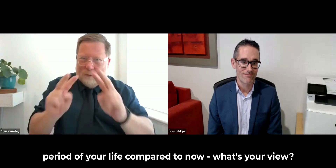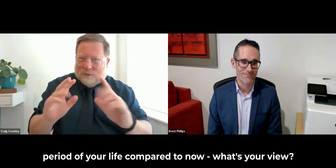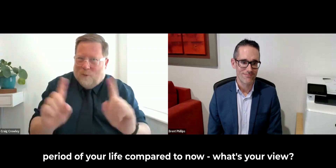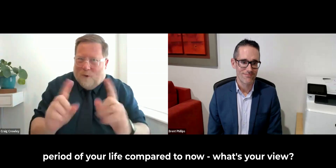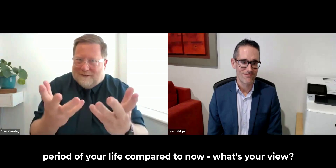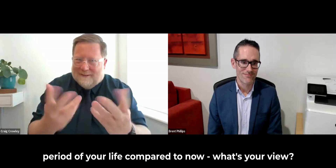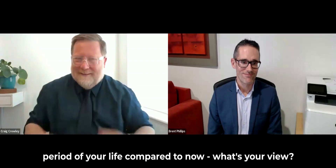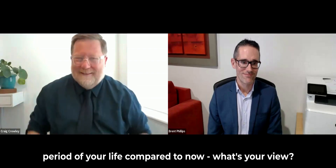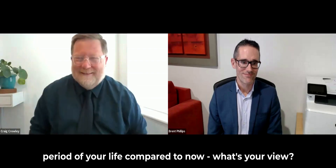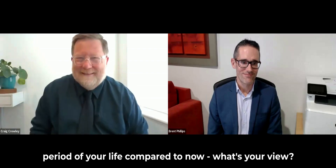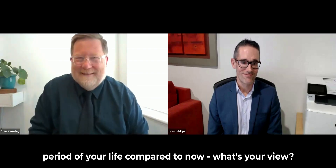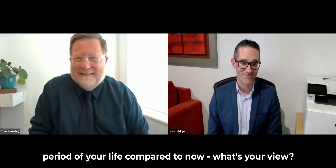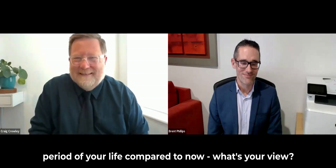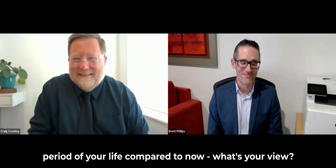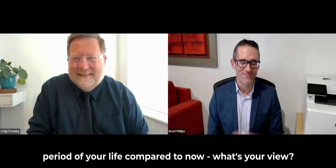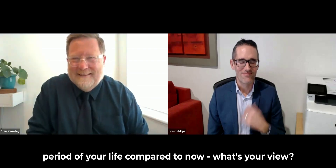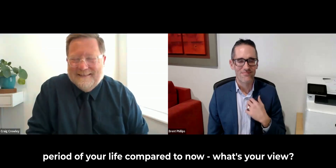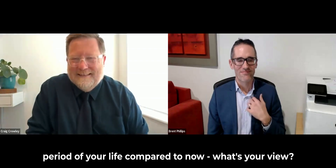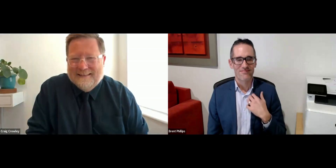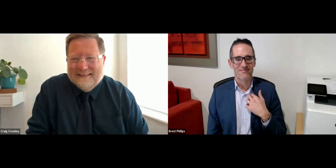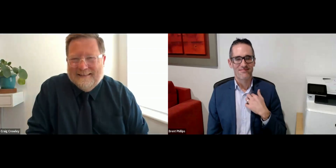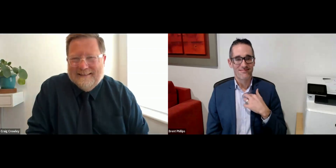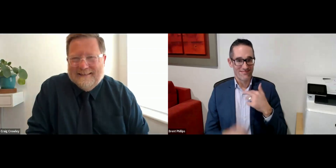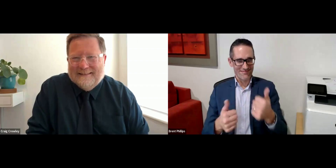now. What's your view?